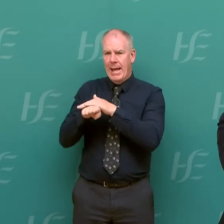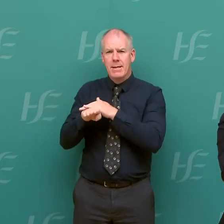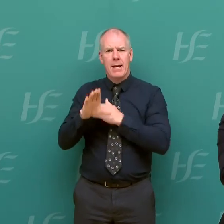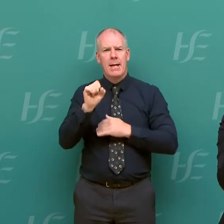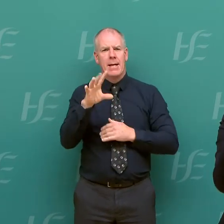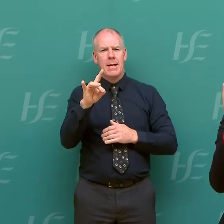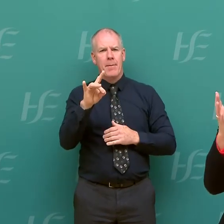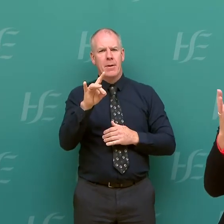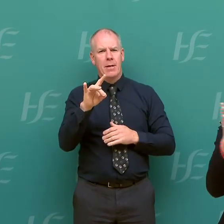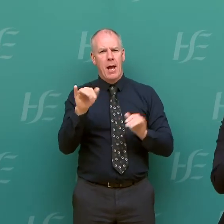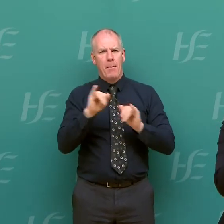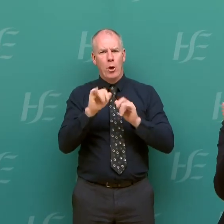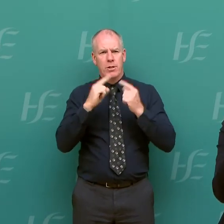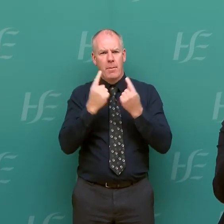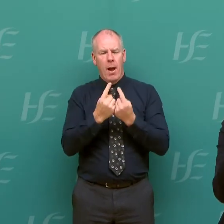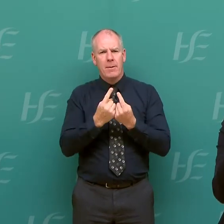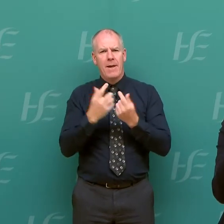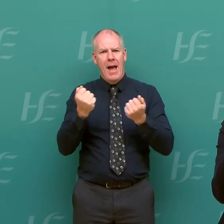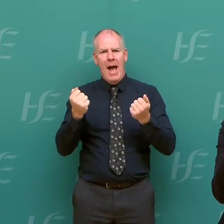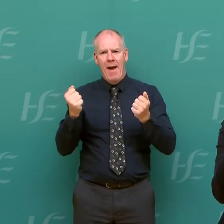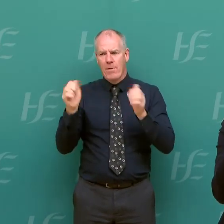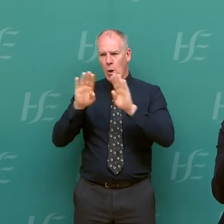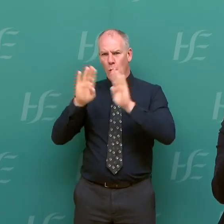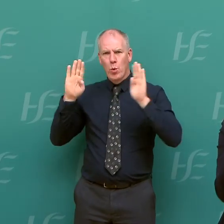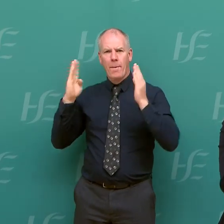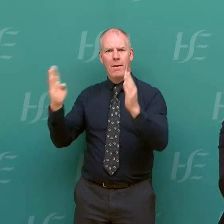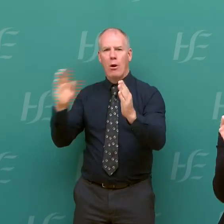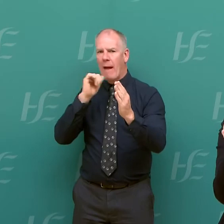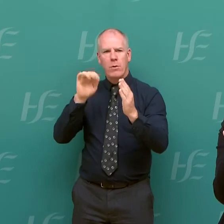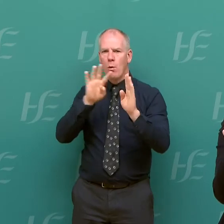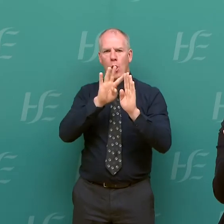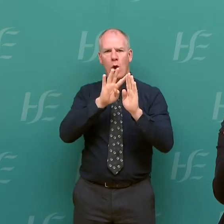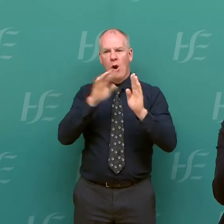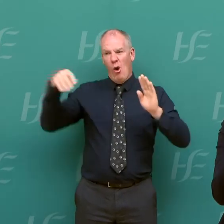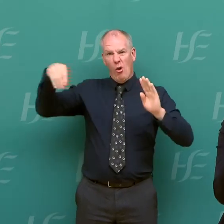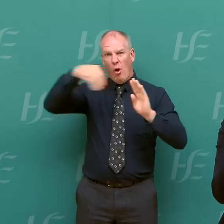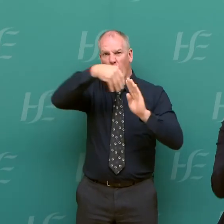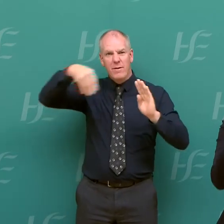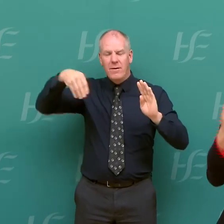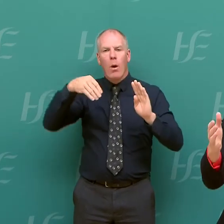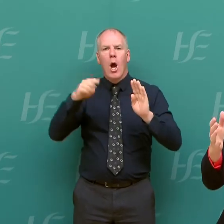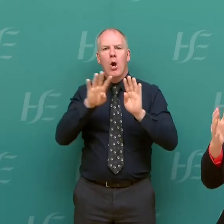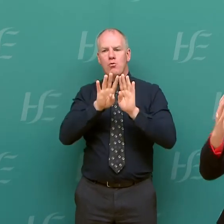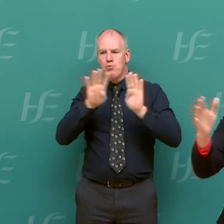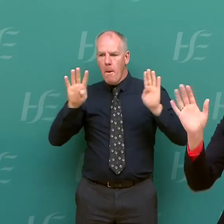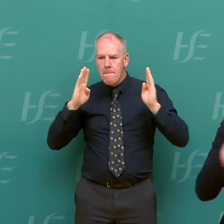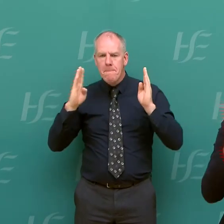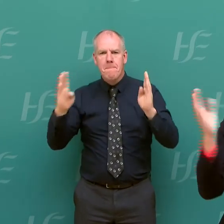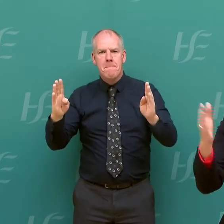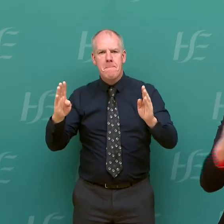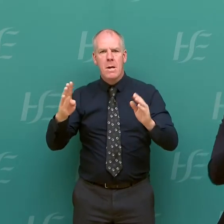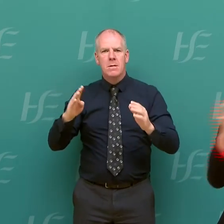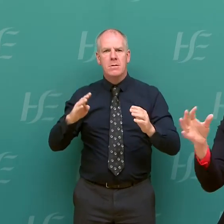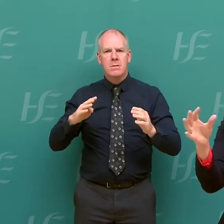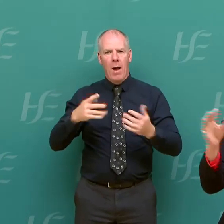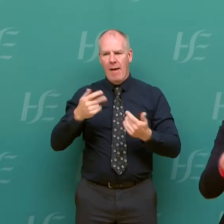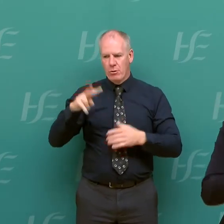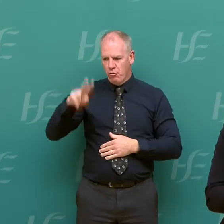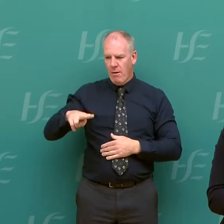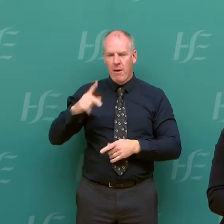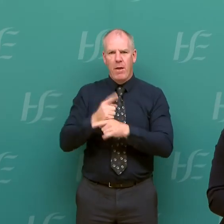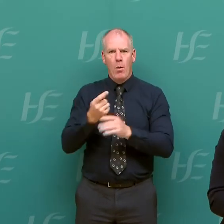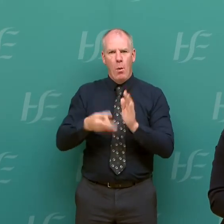they're kind of like proper room cubicles. They're not curtains or anything. So you have a door. So you're on a trolley in a space that is kind of walled with a